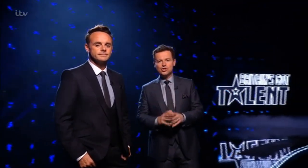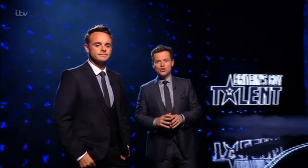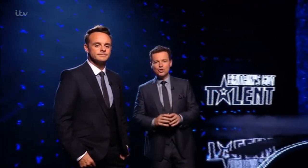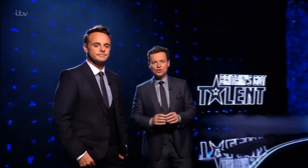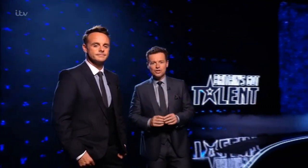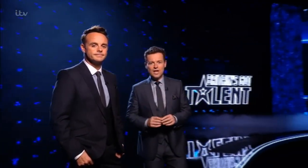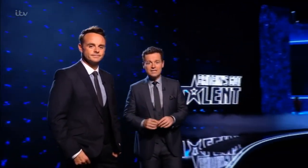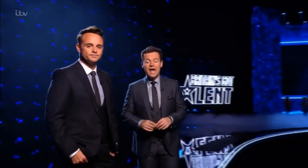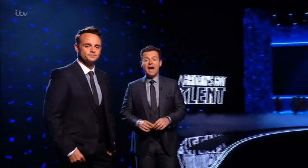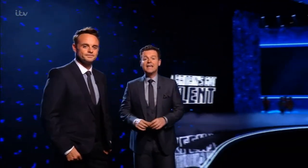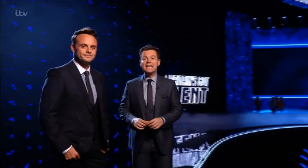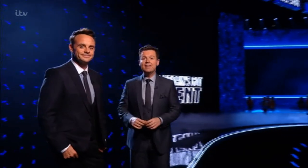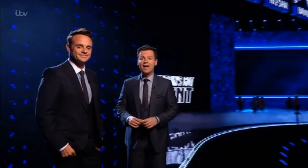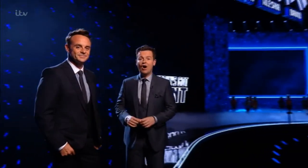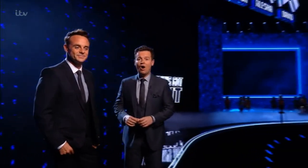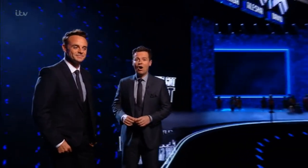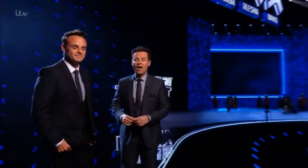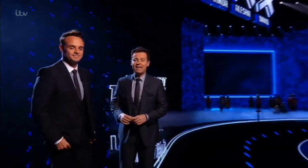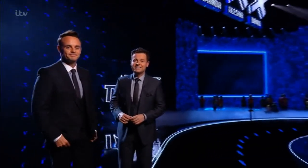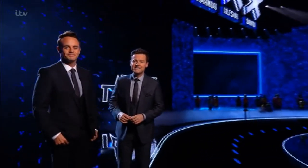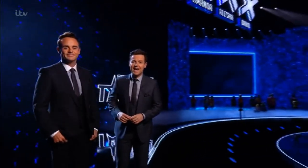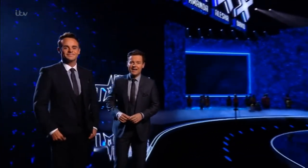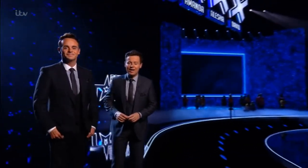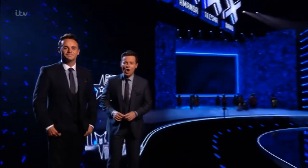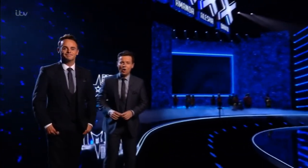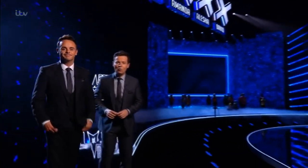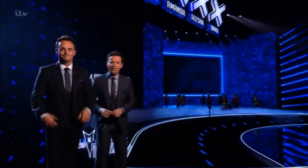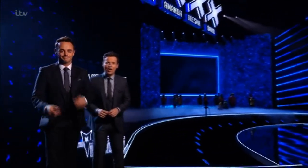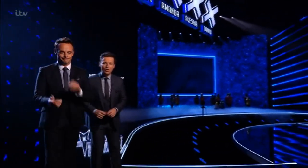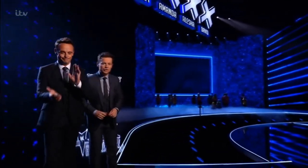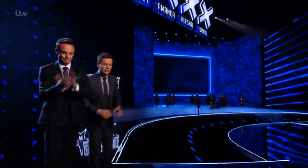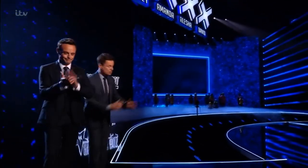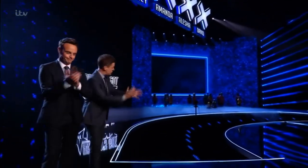studio tonight. And here they are. It's Sign Along With Us!